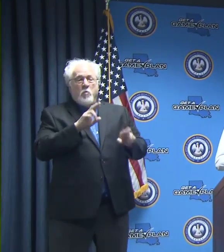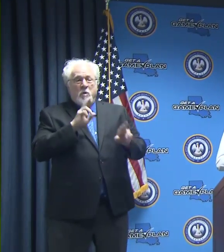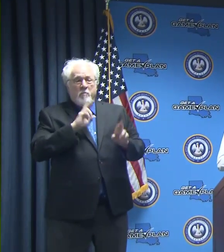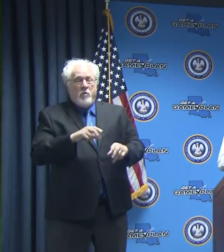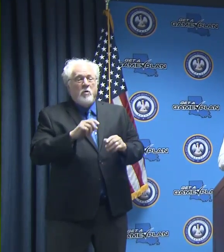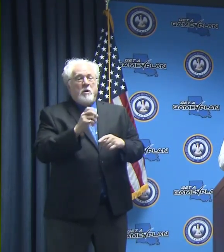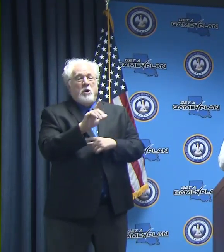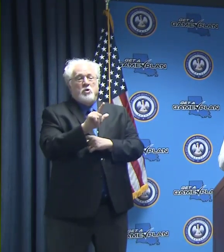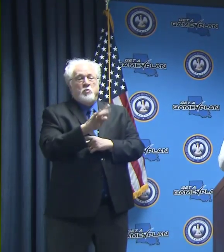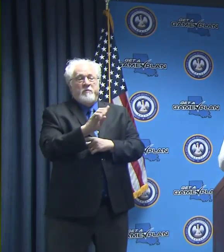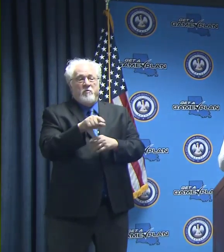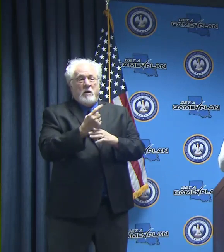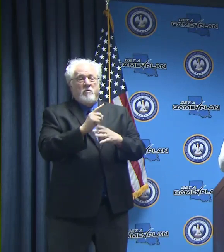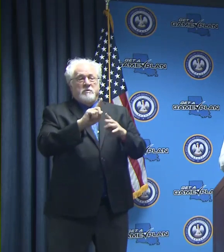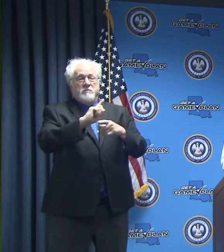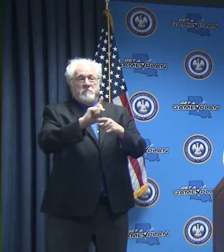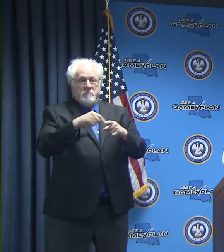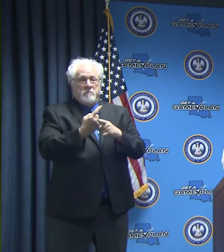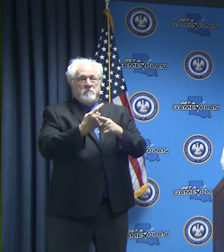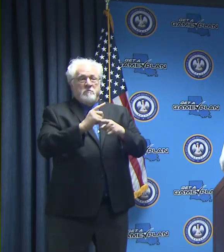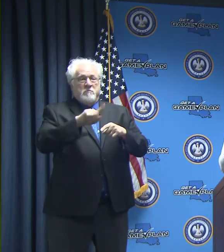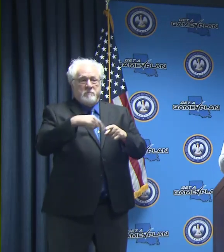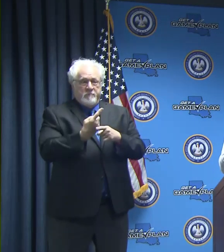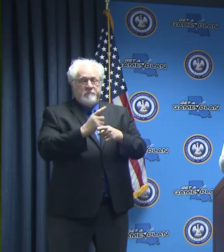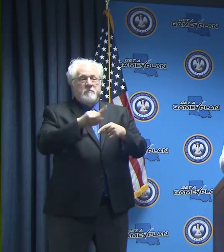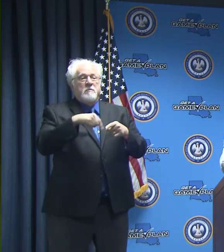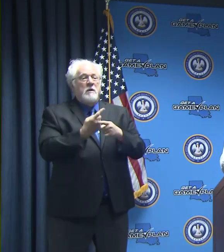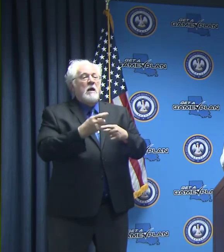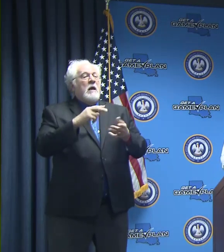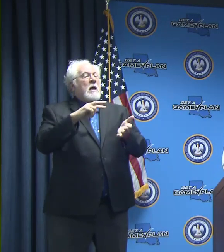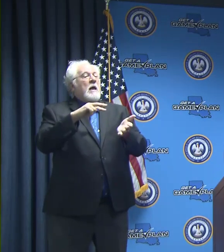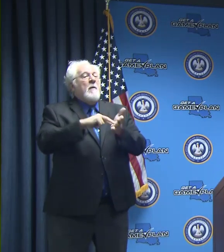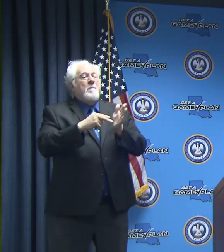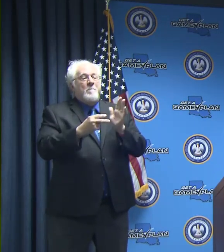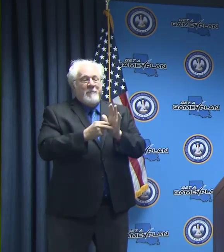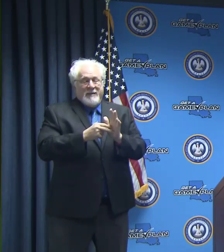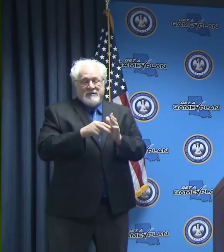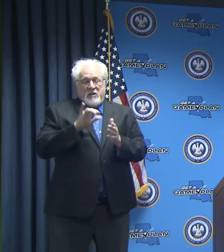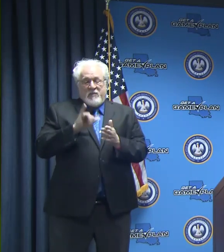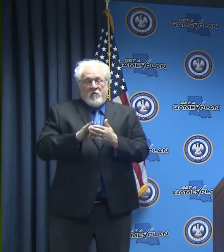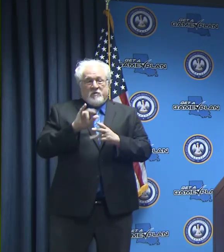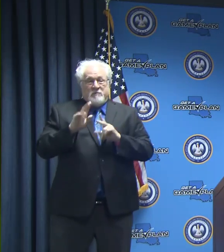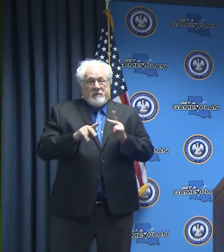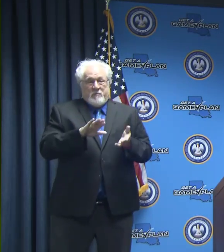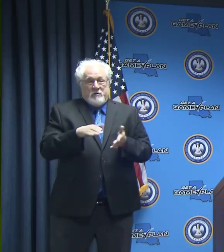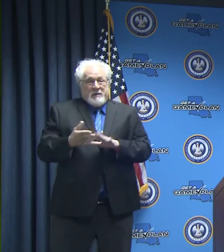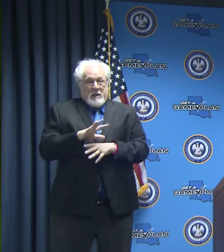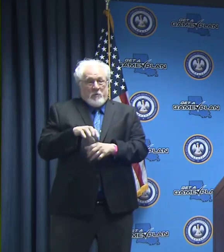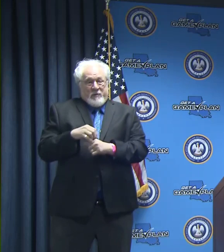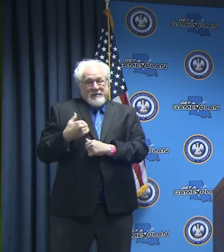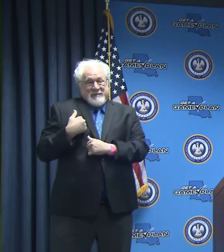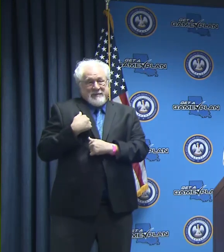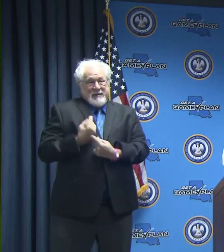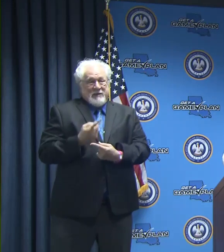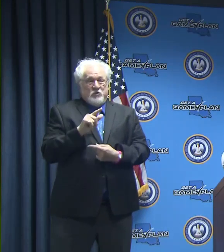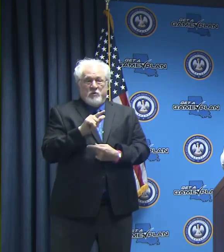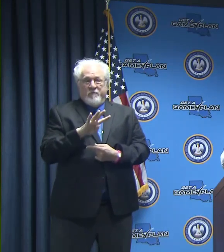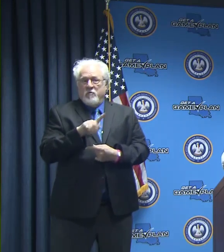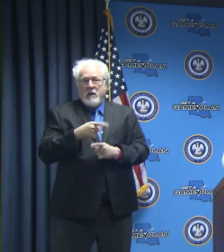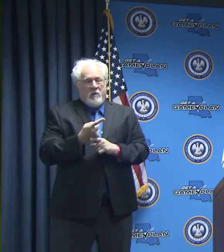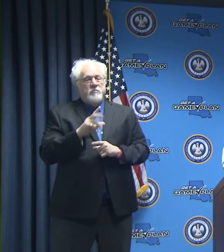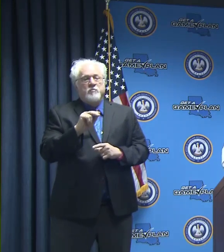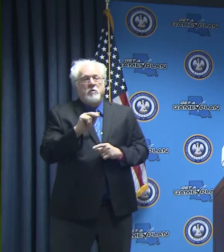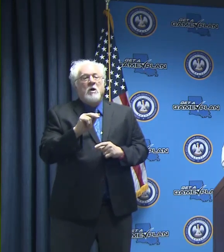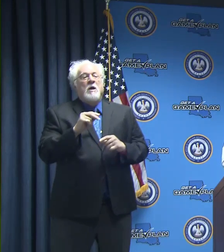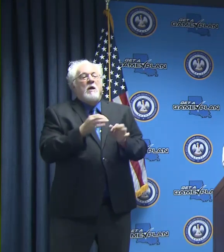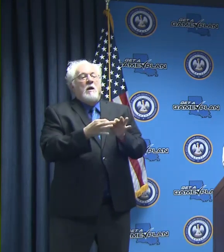24 hours, it doesn't mean that the number of people that I just reported as having died in the last 24 hours. There is some lag in